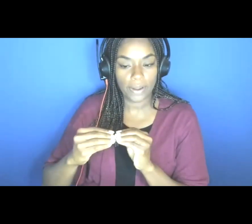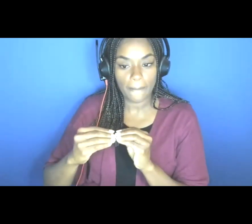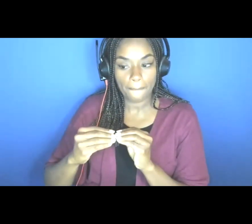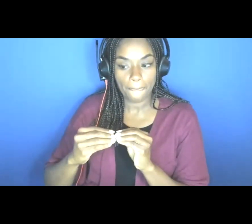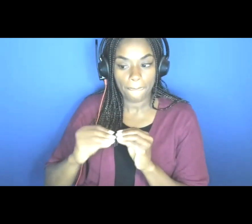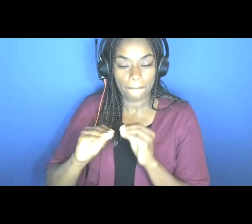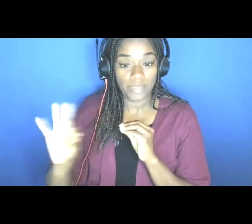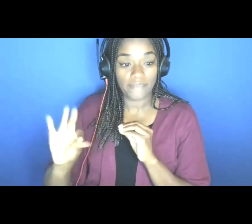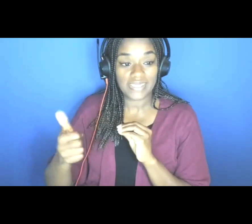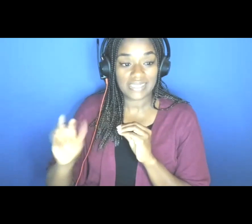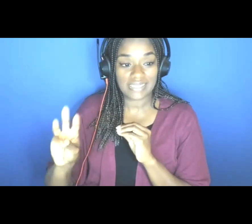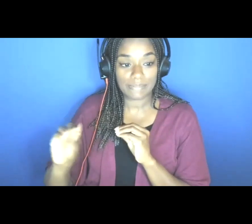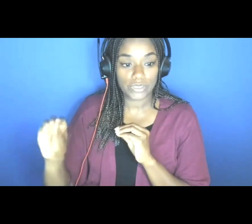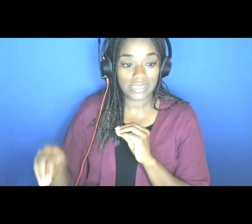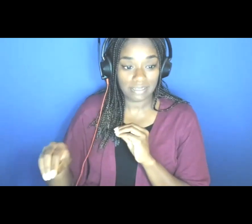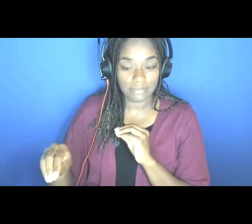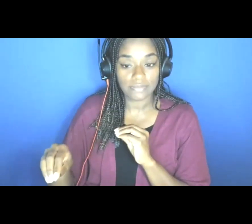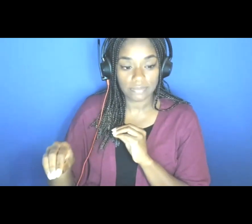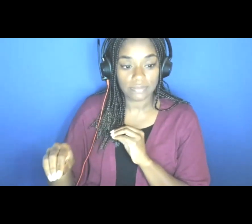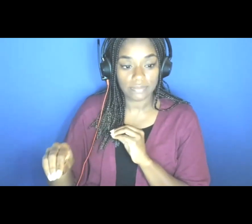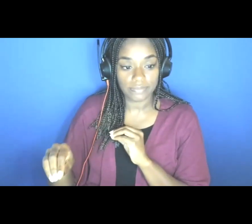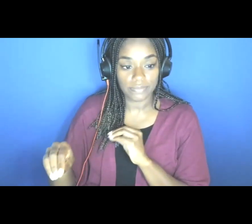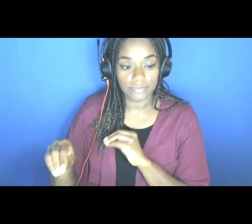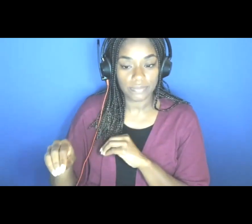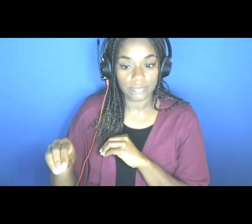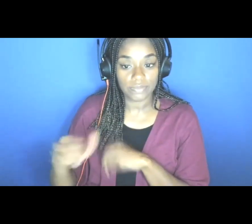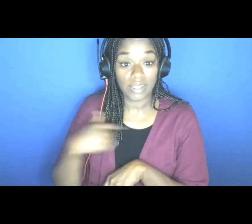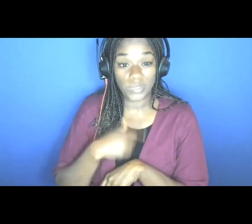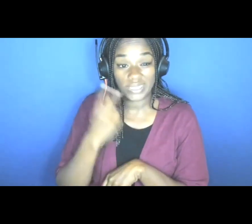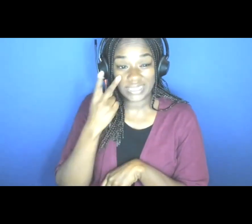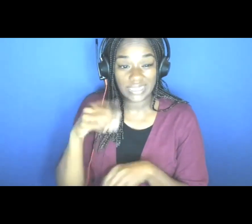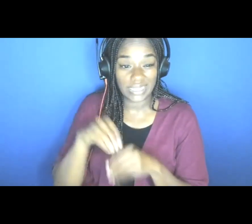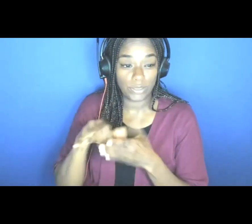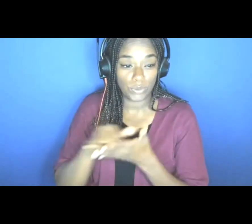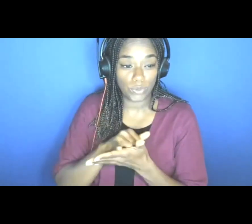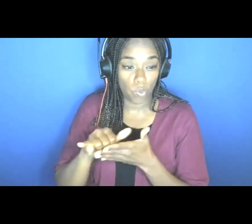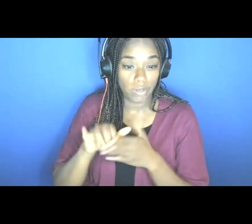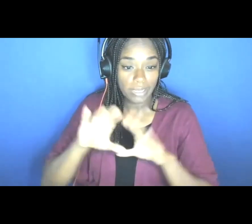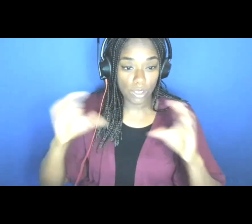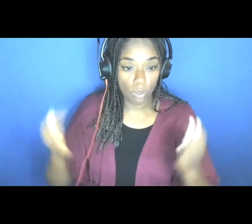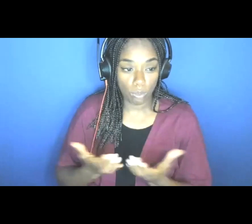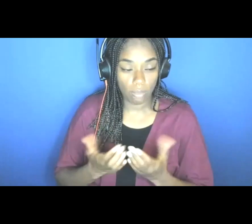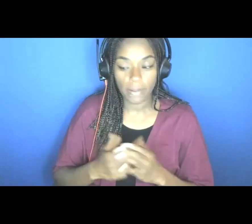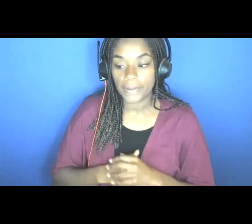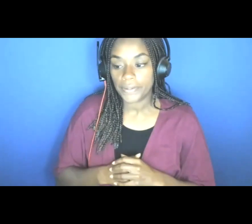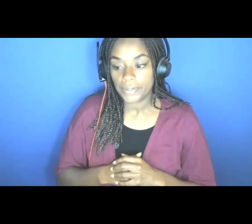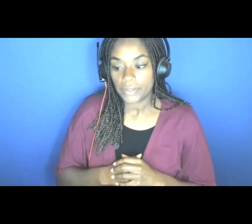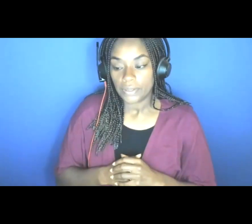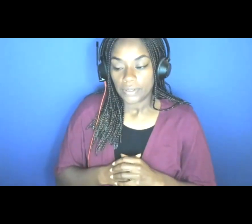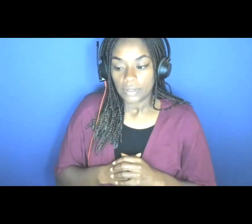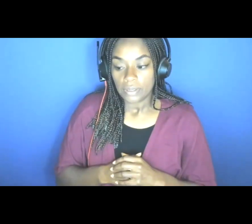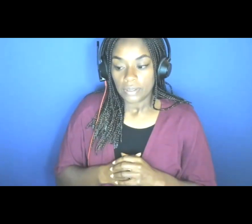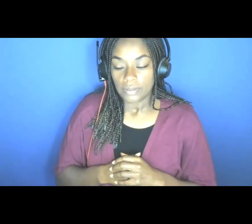the 16% that we see in New Yorkers as a whole. So these